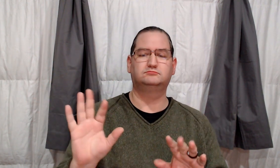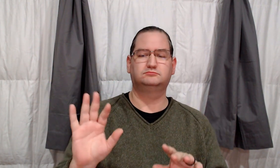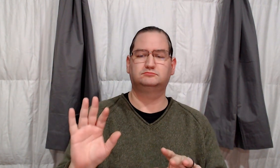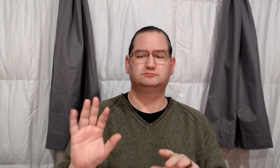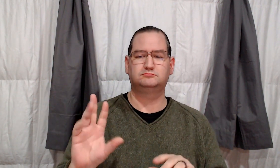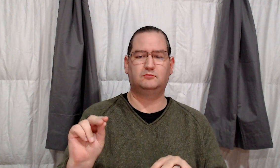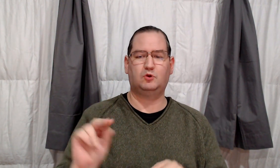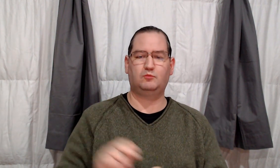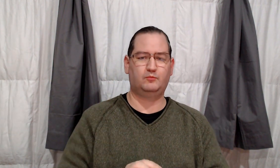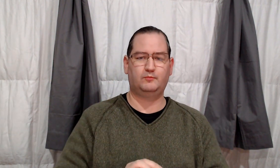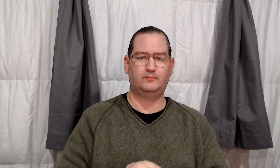for the people I love.